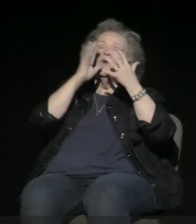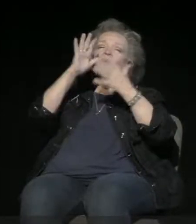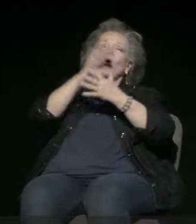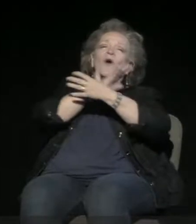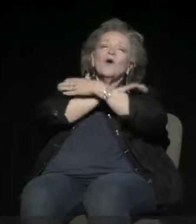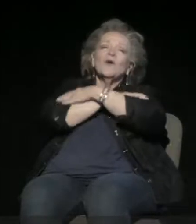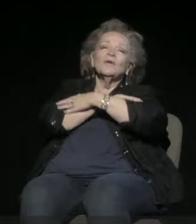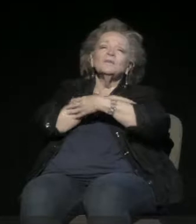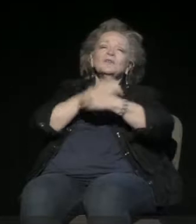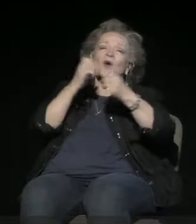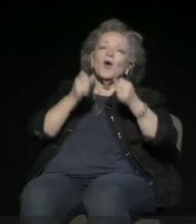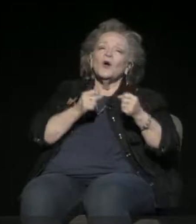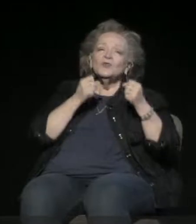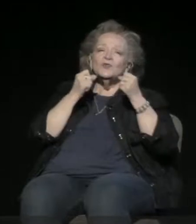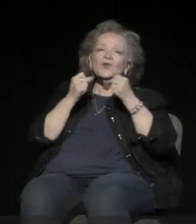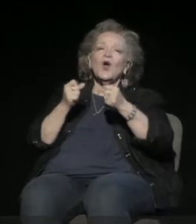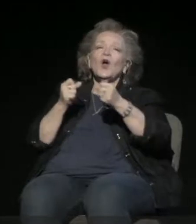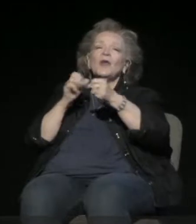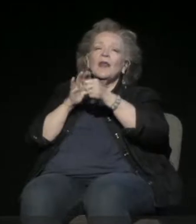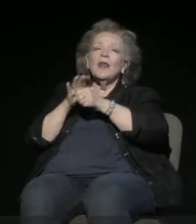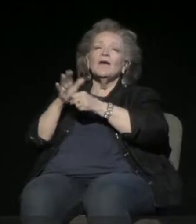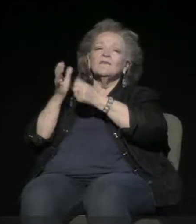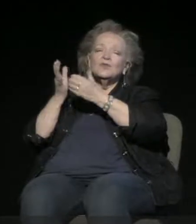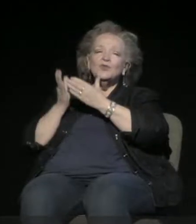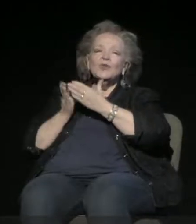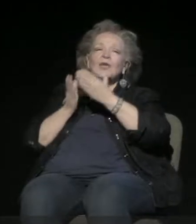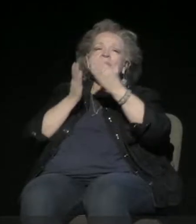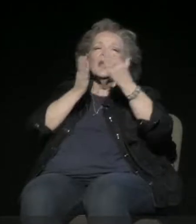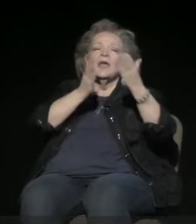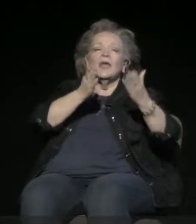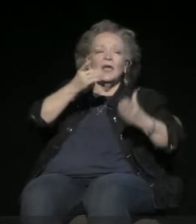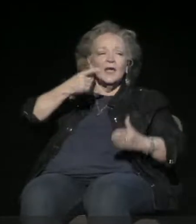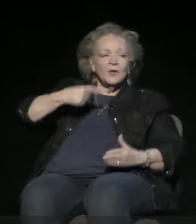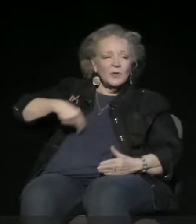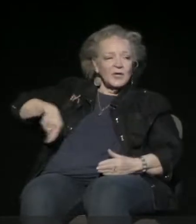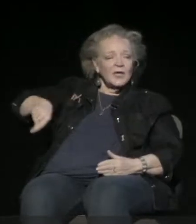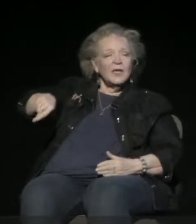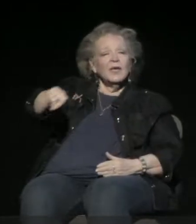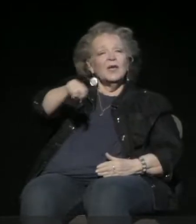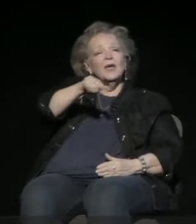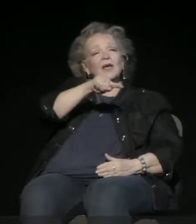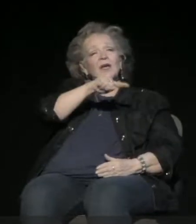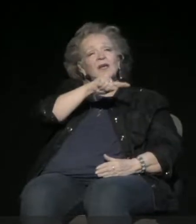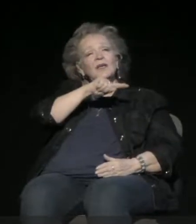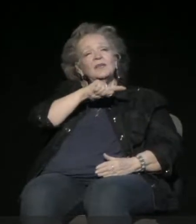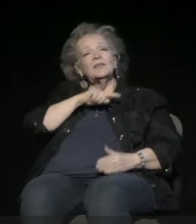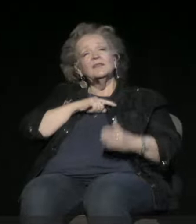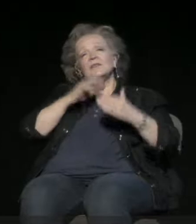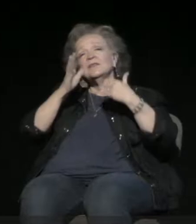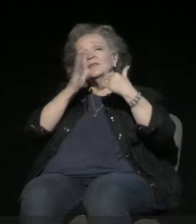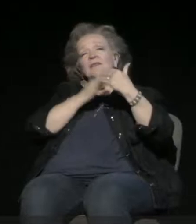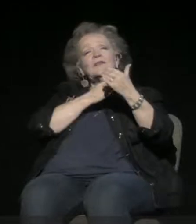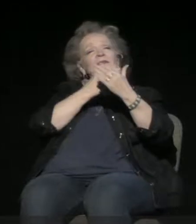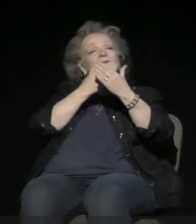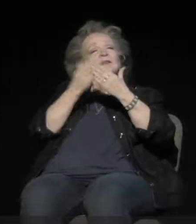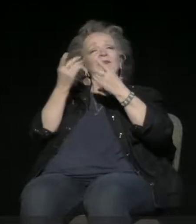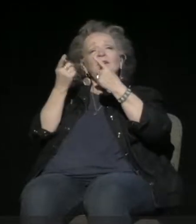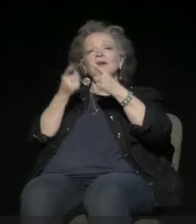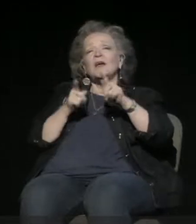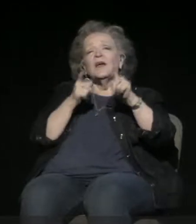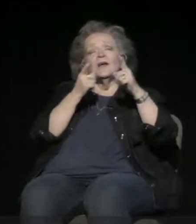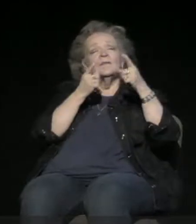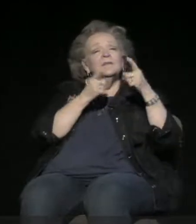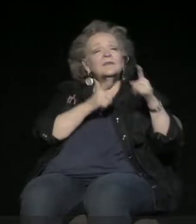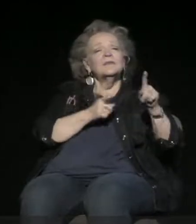Oh, Your arms are strong enough to carry me through it